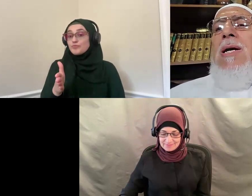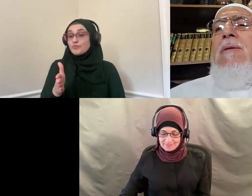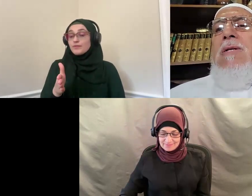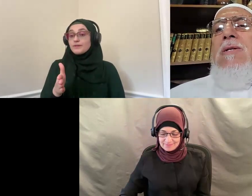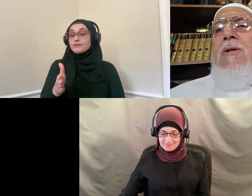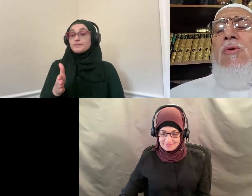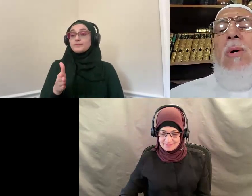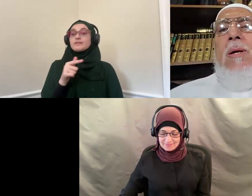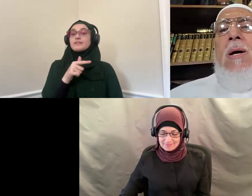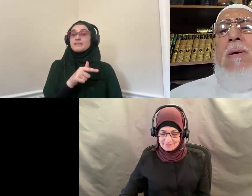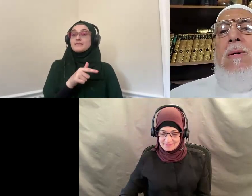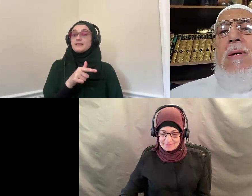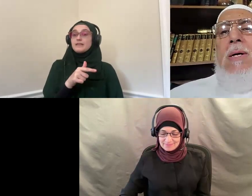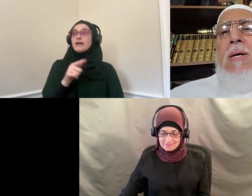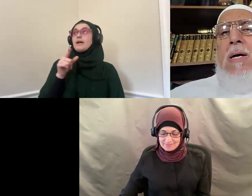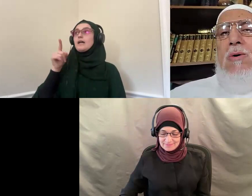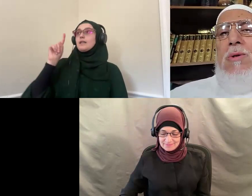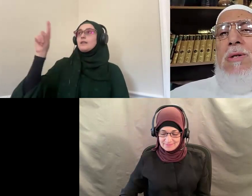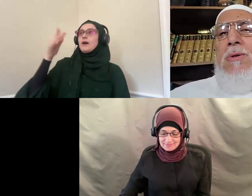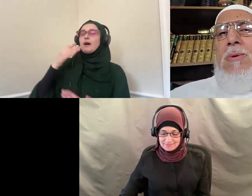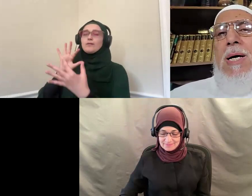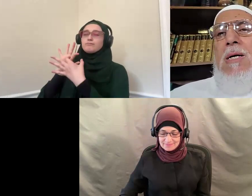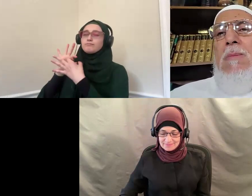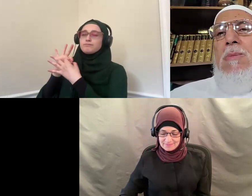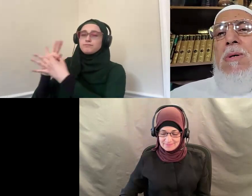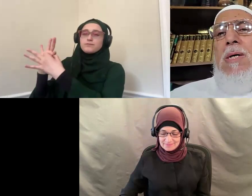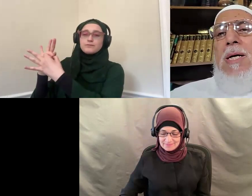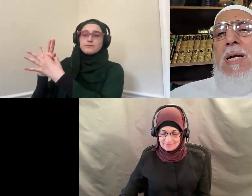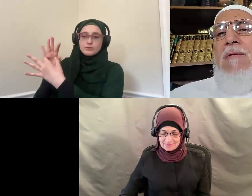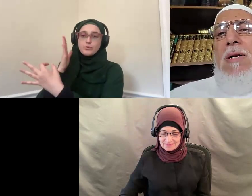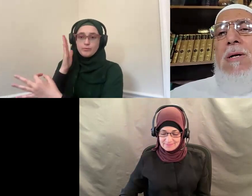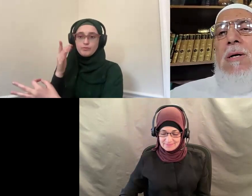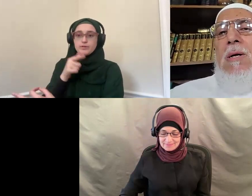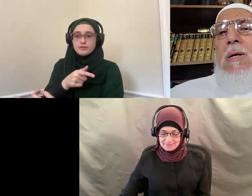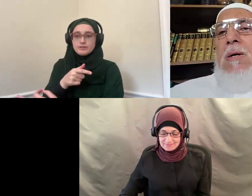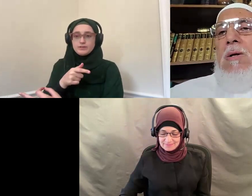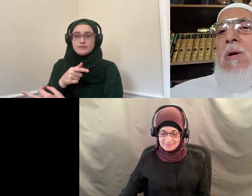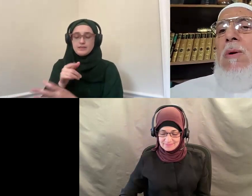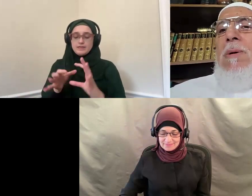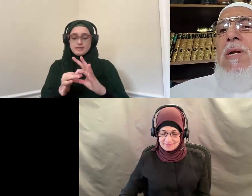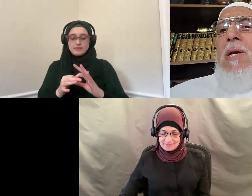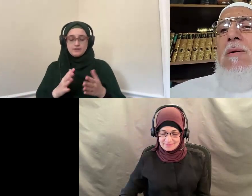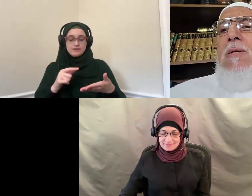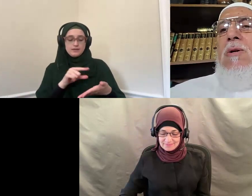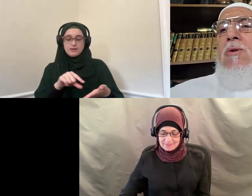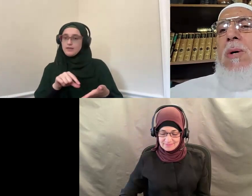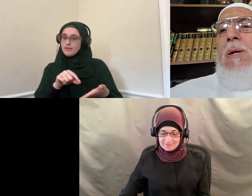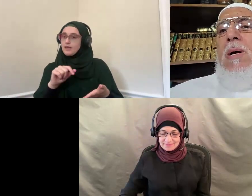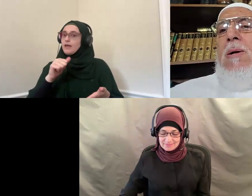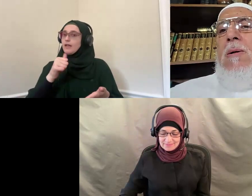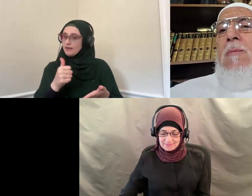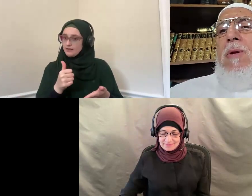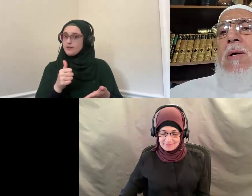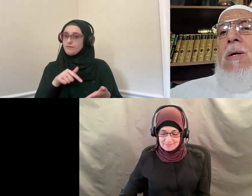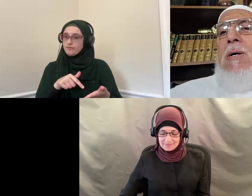are nearest to Allah, according to ayah number 11. They will be the nearest to